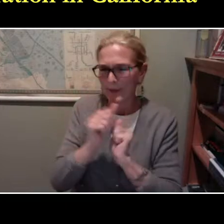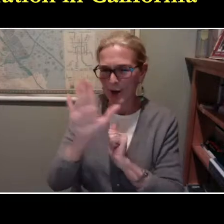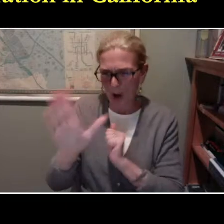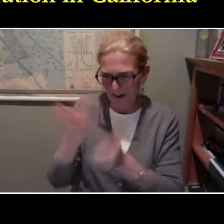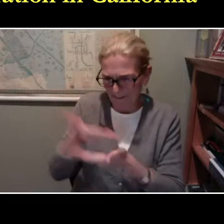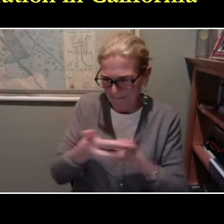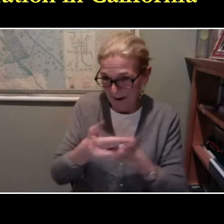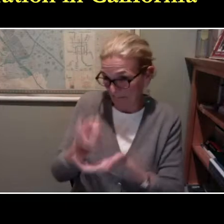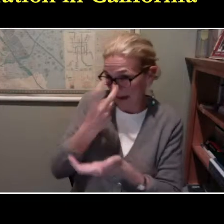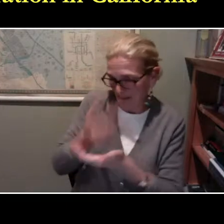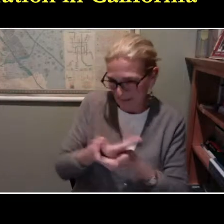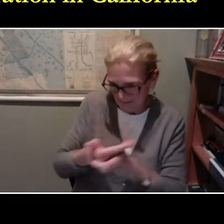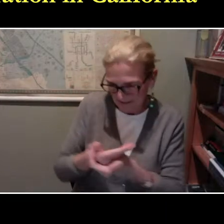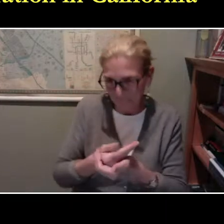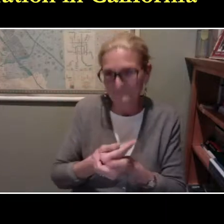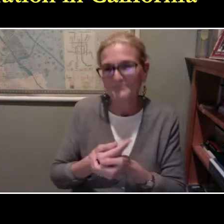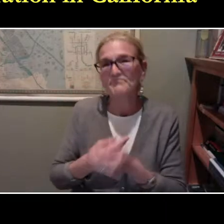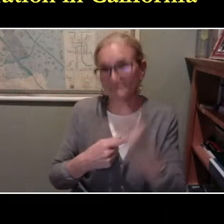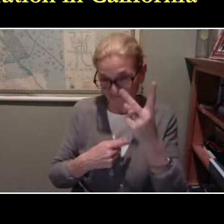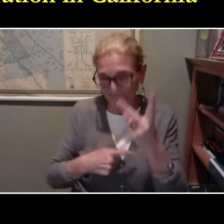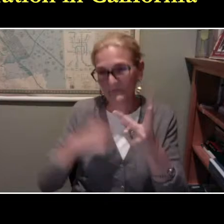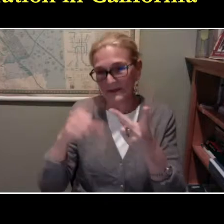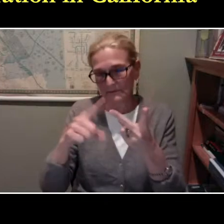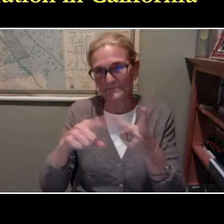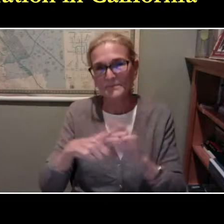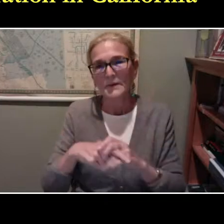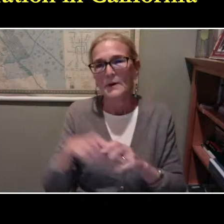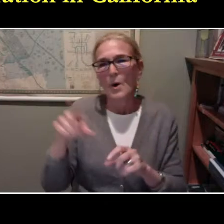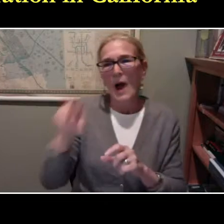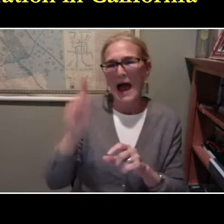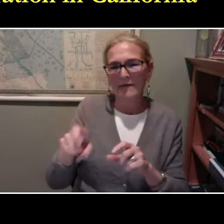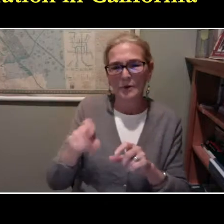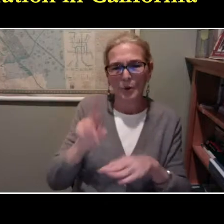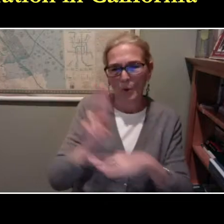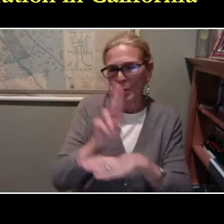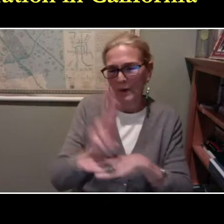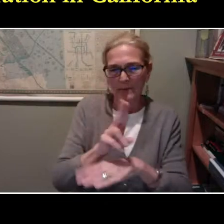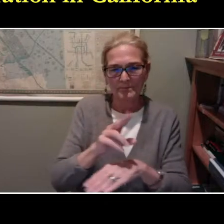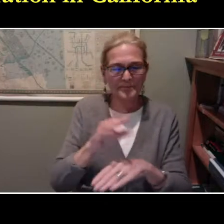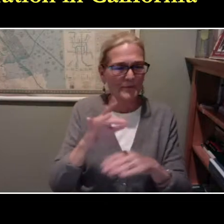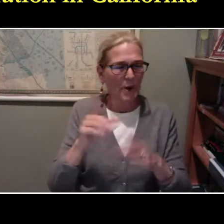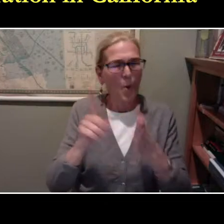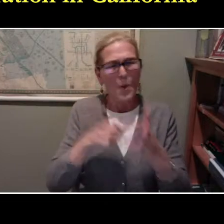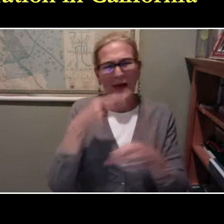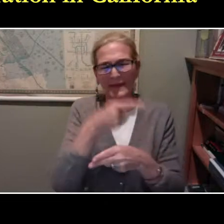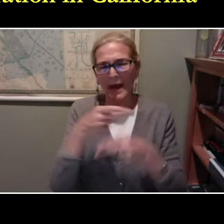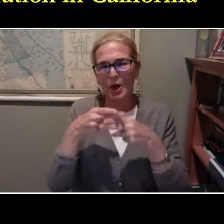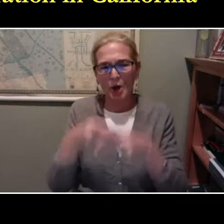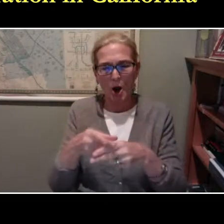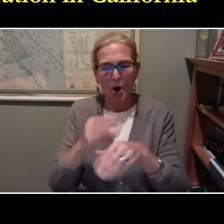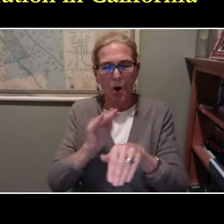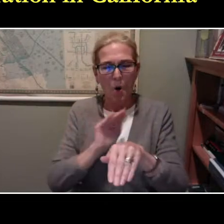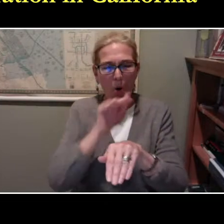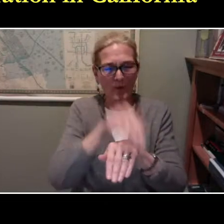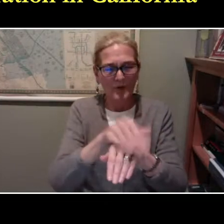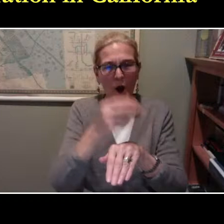they tell the family, you need to be mindful of how you speak with your baby who is